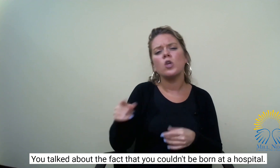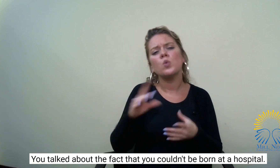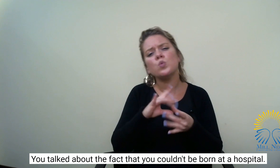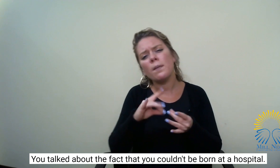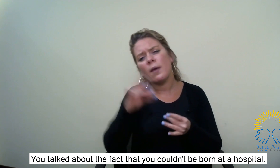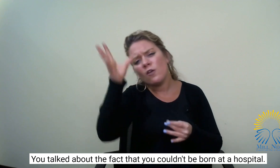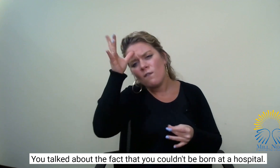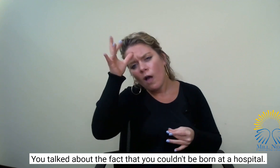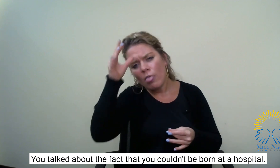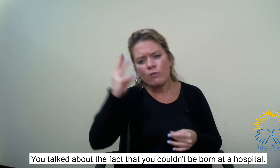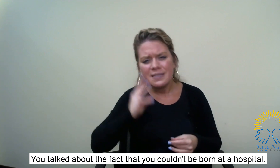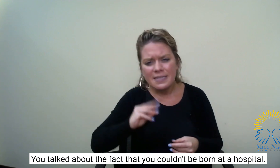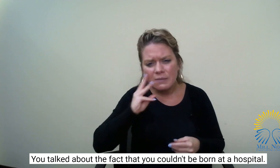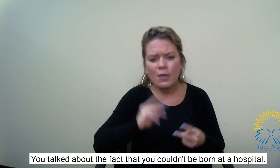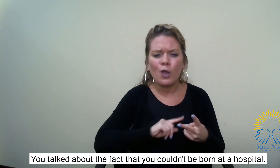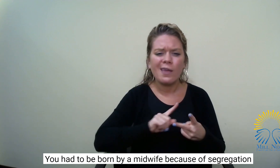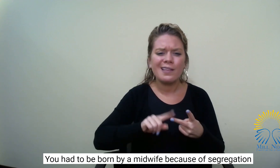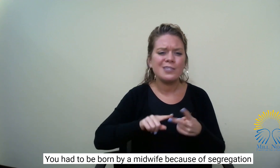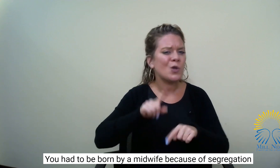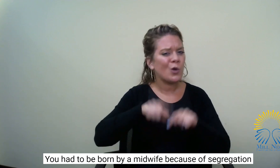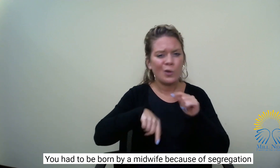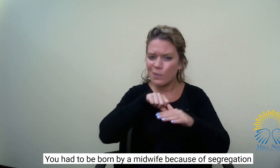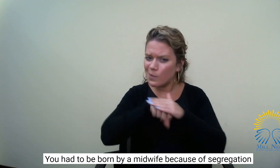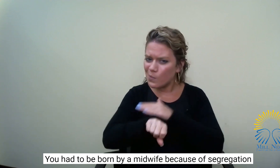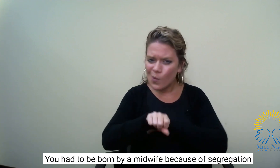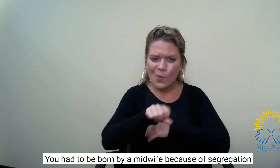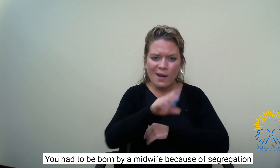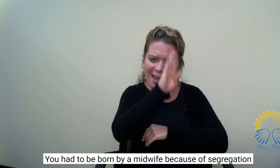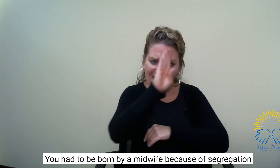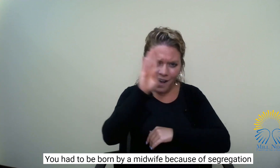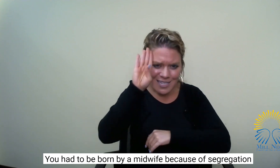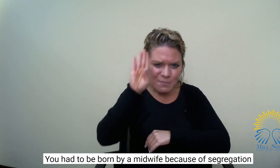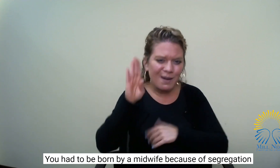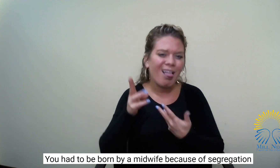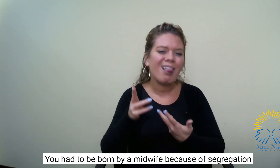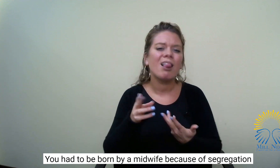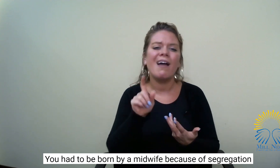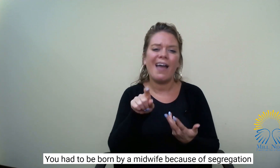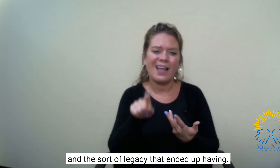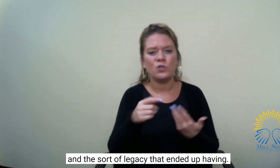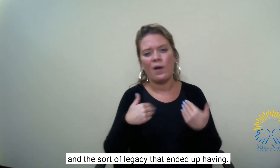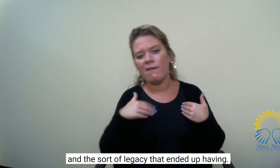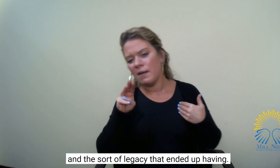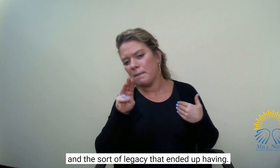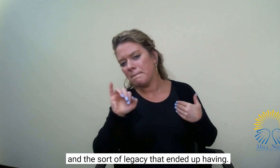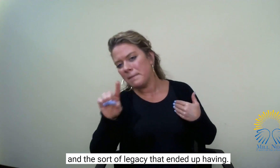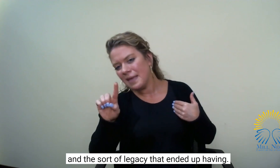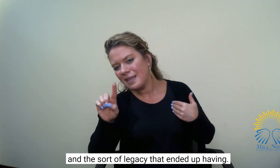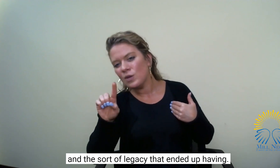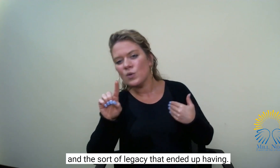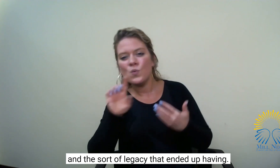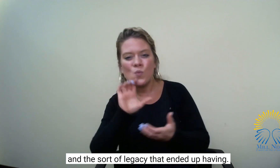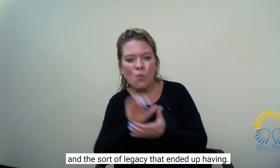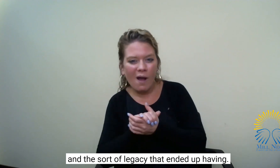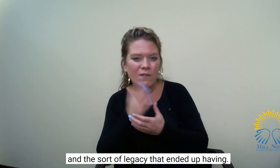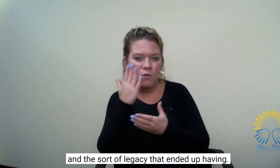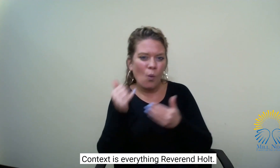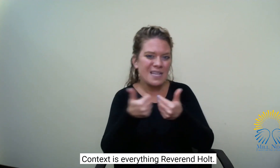the fact that you couldn't be born at a hospital. You had to be born by a midwife because of segregation and the sort of legacy that ended up having. Context